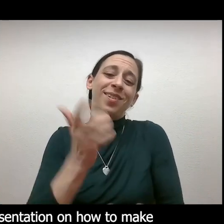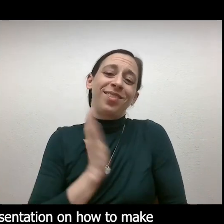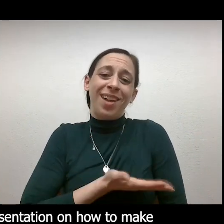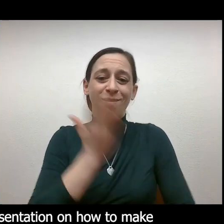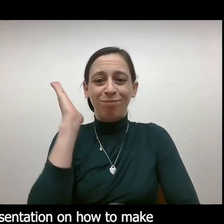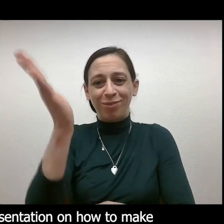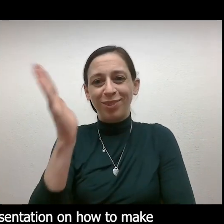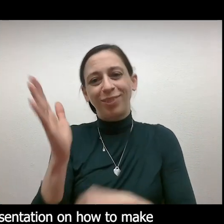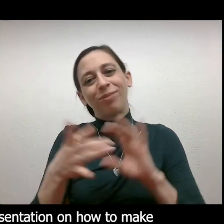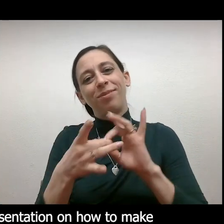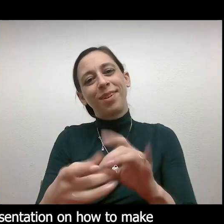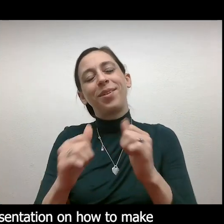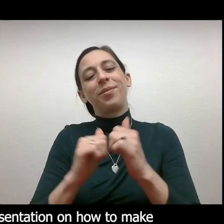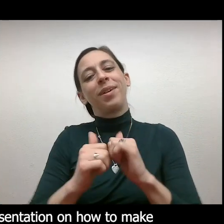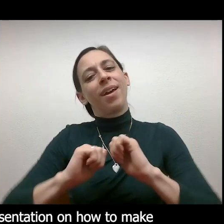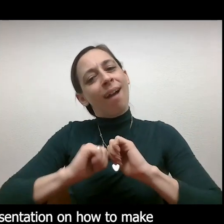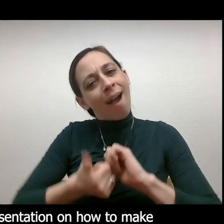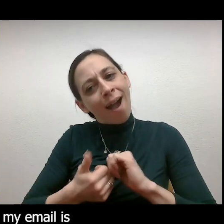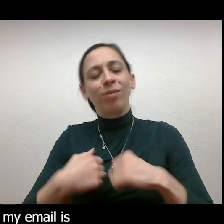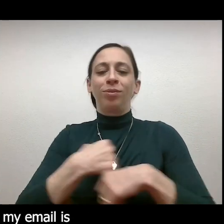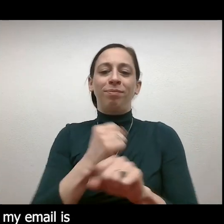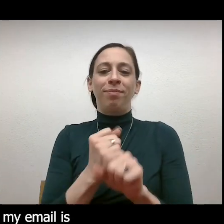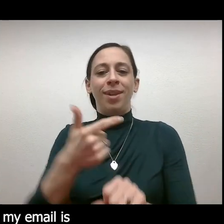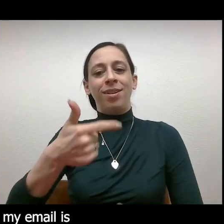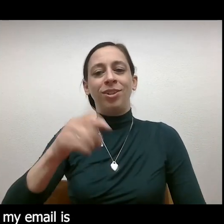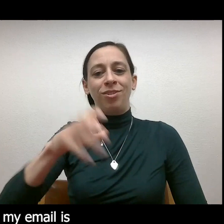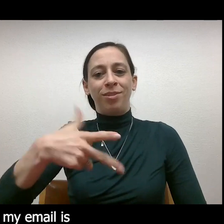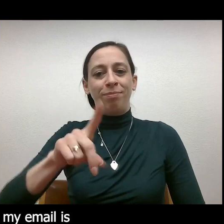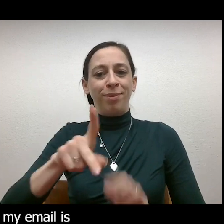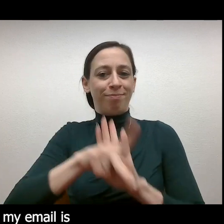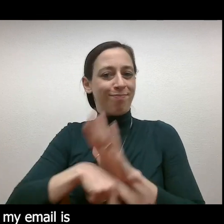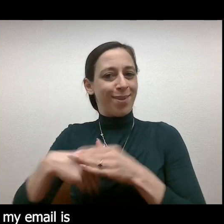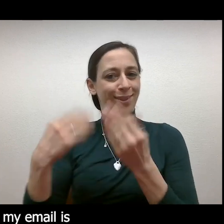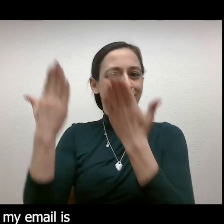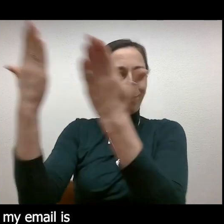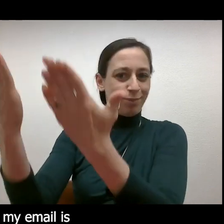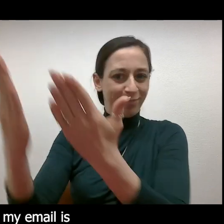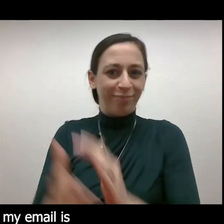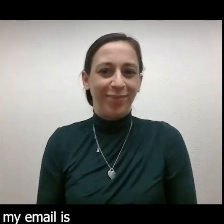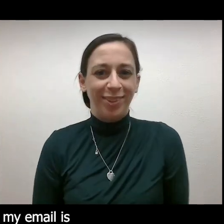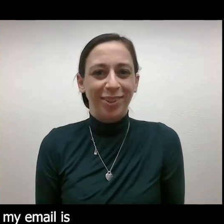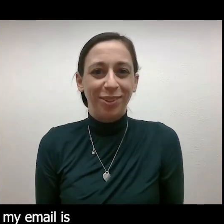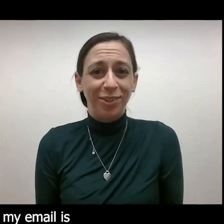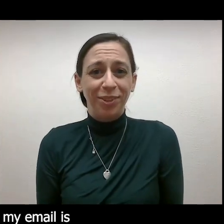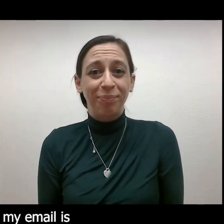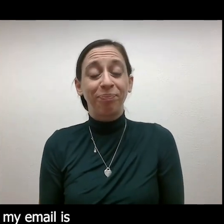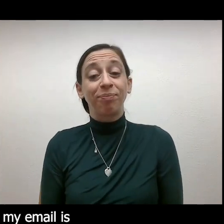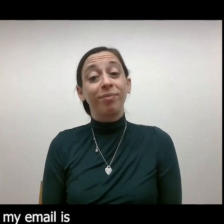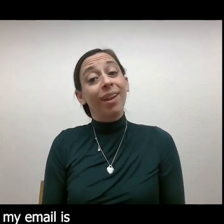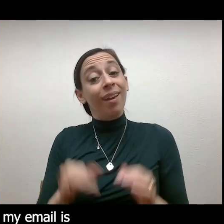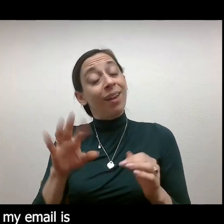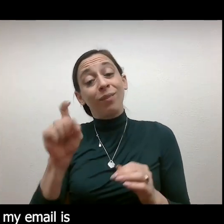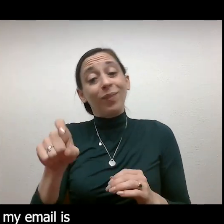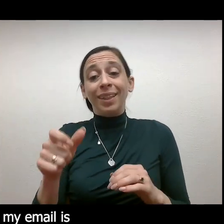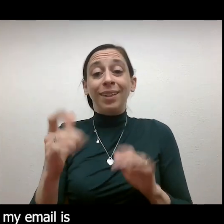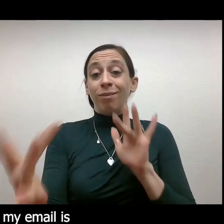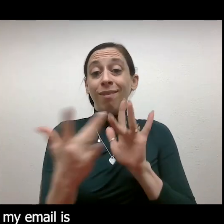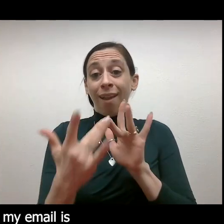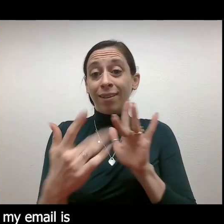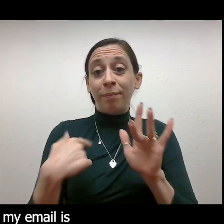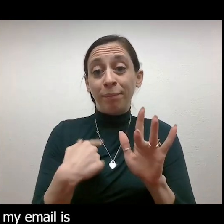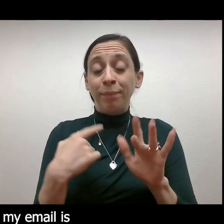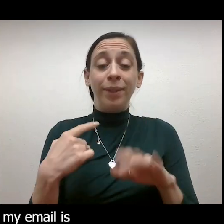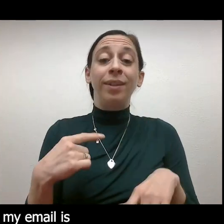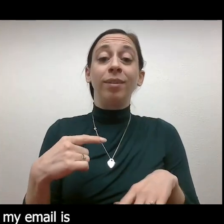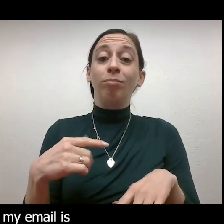Thank you so much for watching our presentation on how to make a GCPD policy recommendation. If you need to contact me, my email